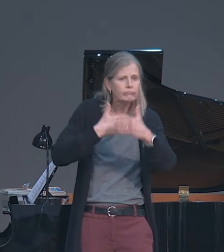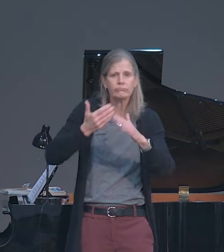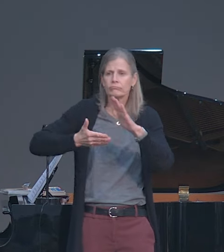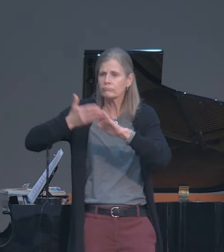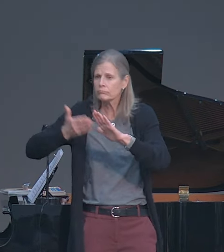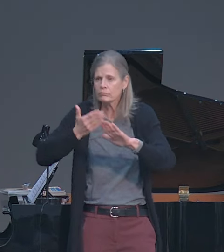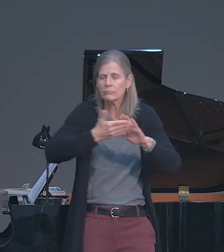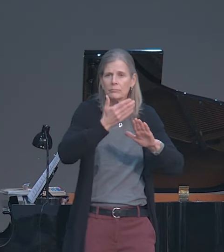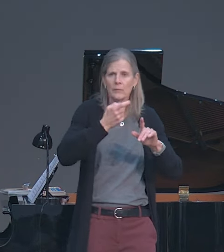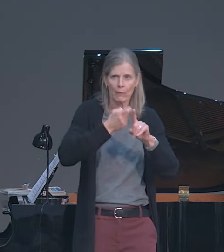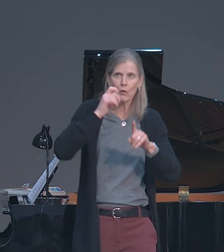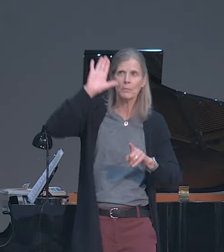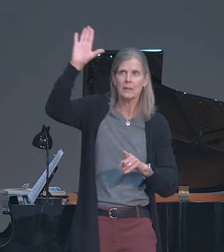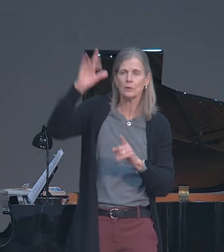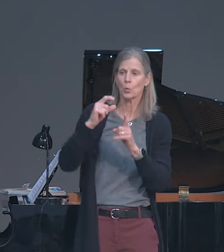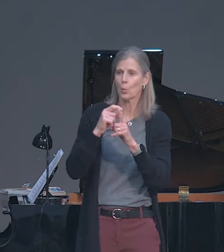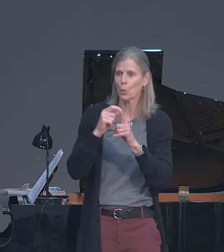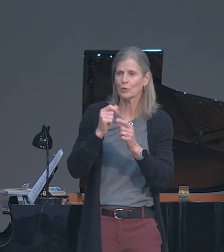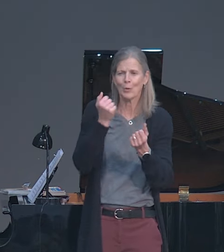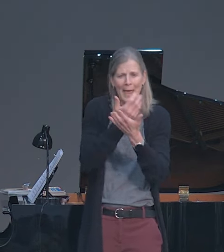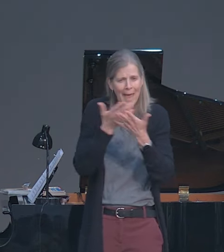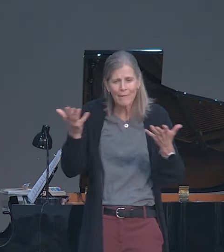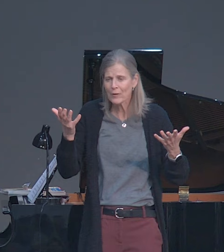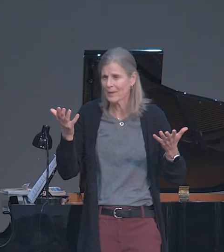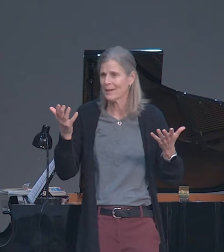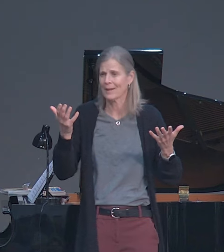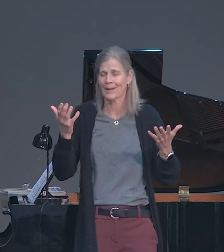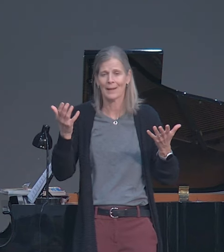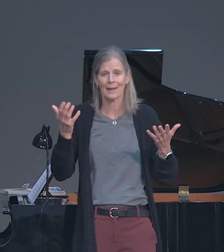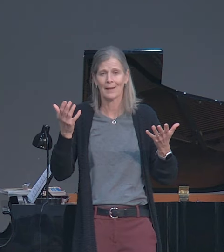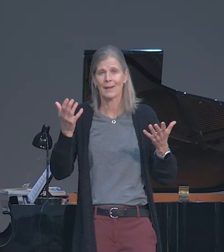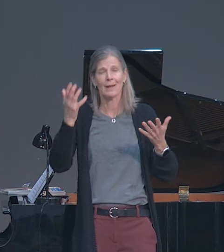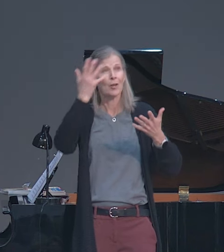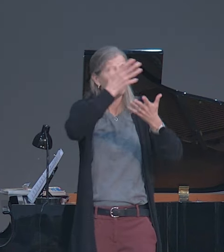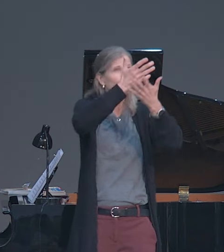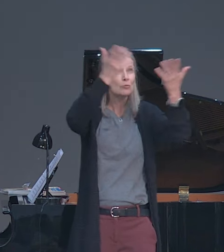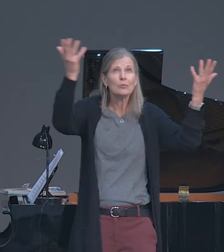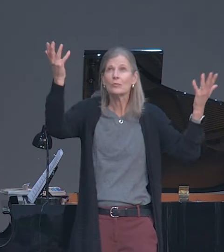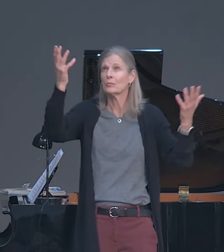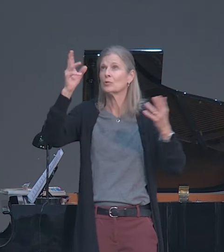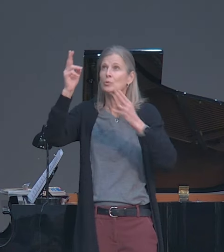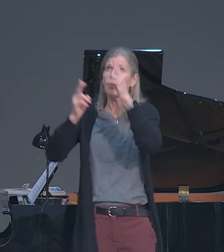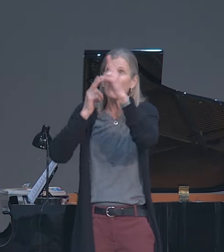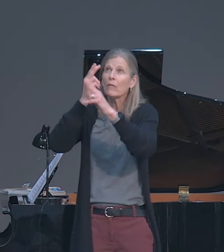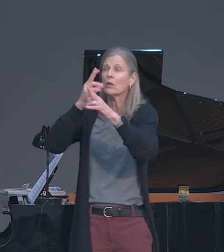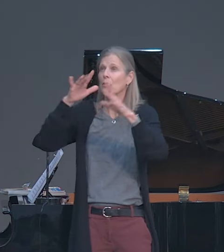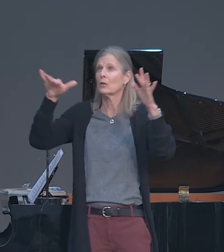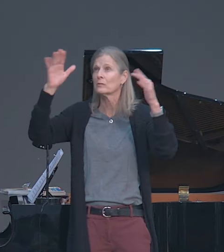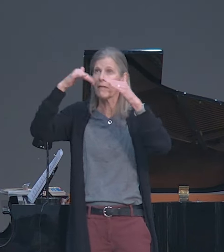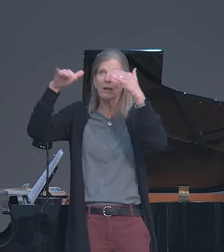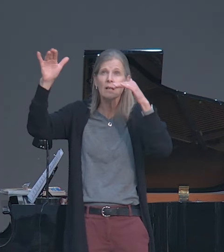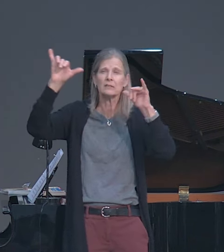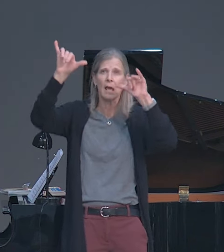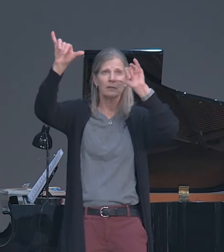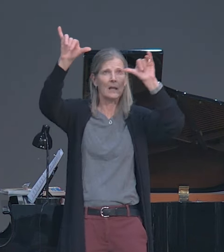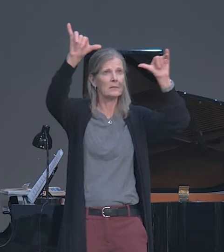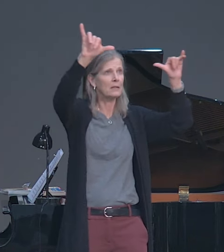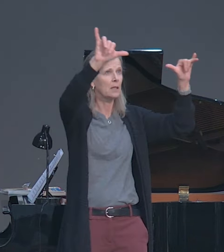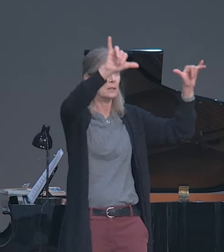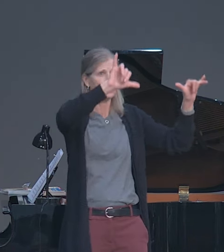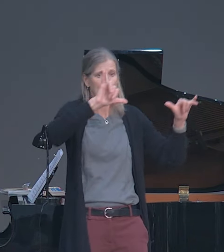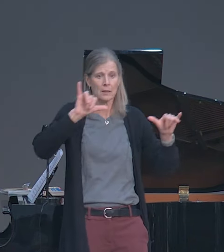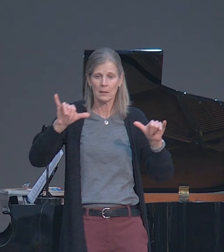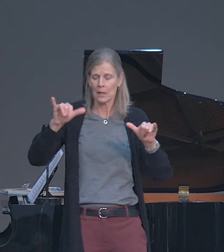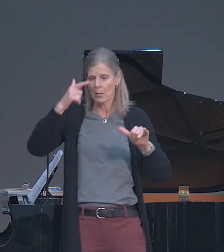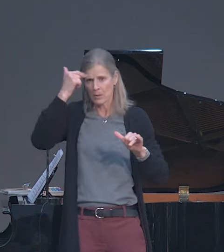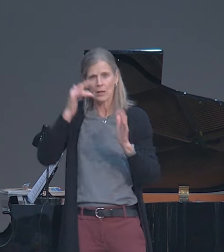his power, all of the elements, including the celestial bodies in the universe, they all just stay in their orbits because Jesus